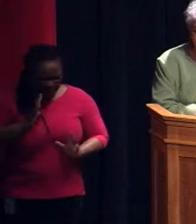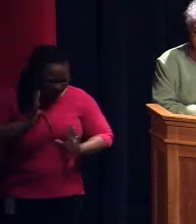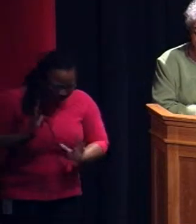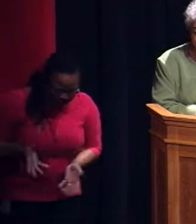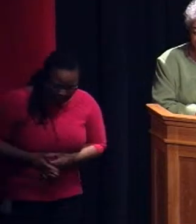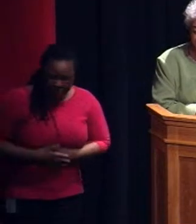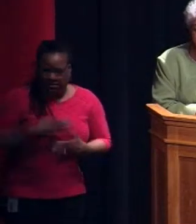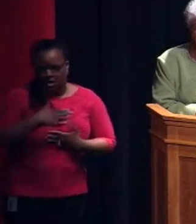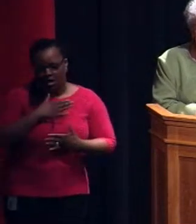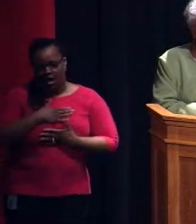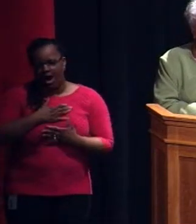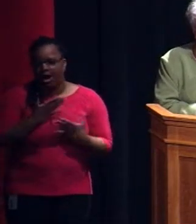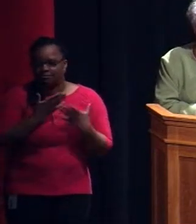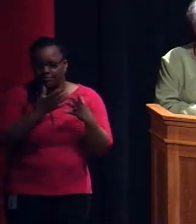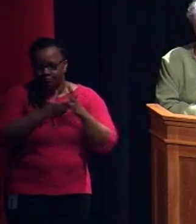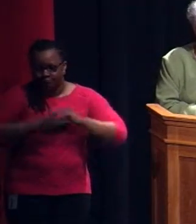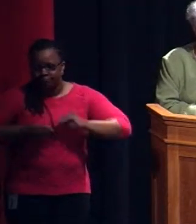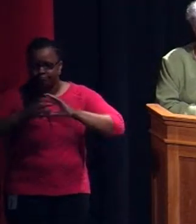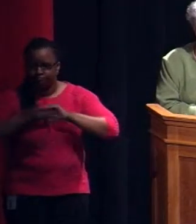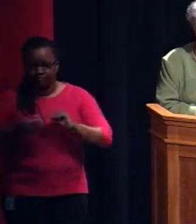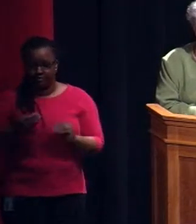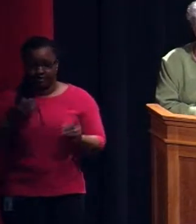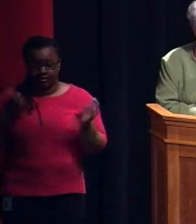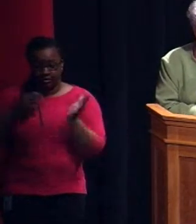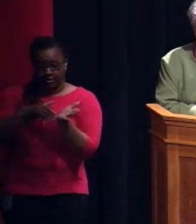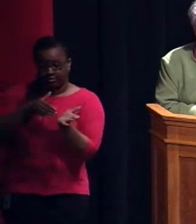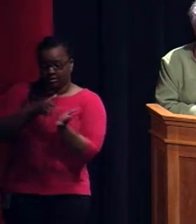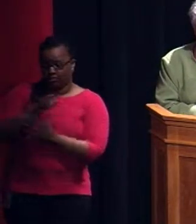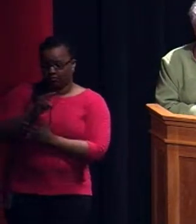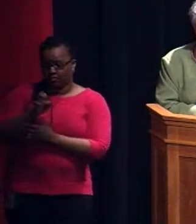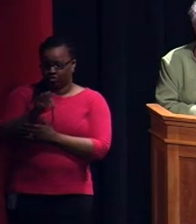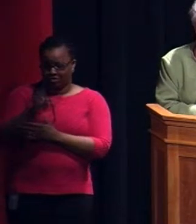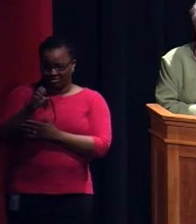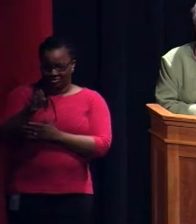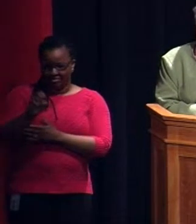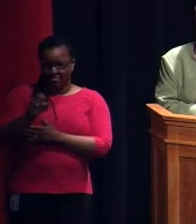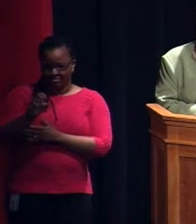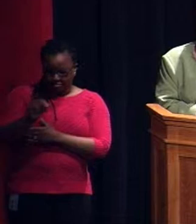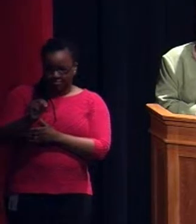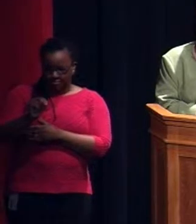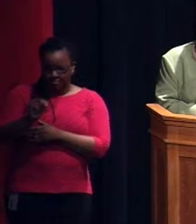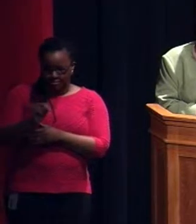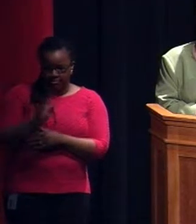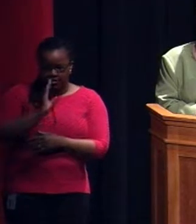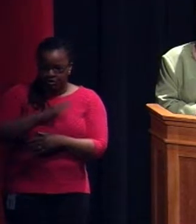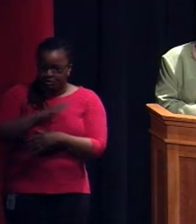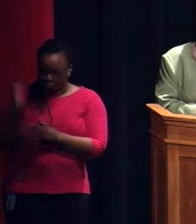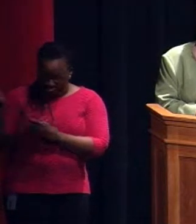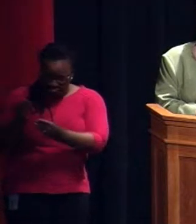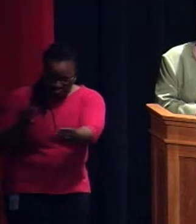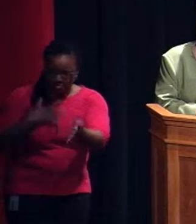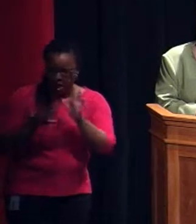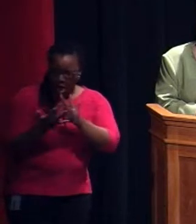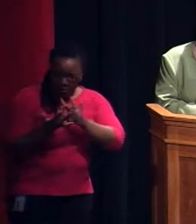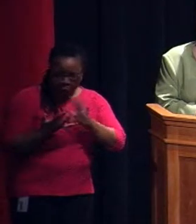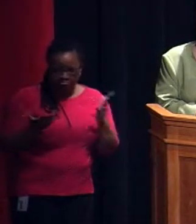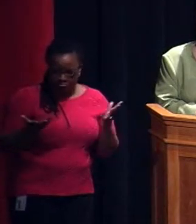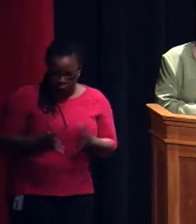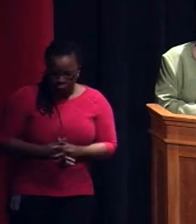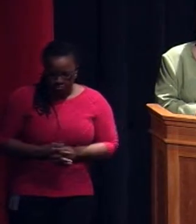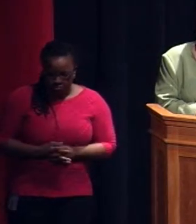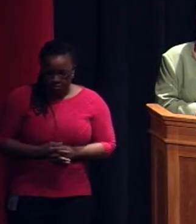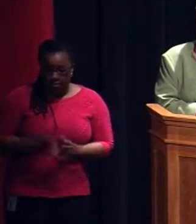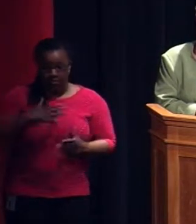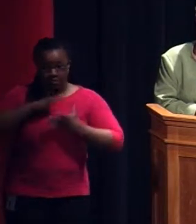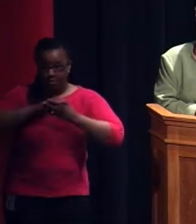to share. Dr. Richardson will put you in touch if need be. And my story of